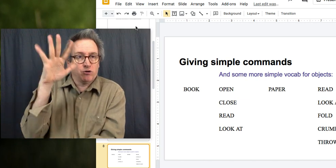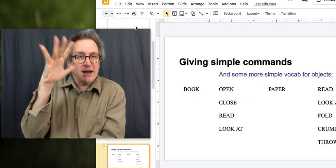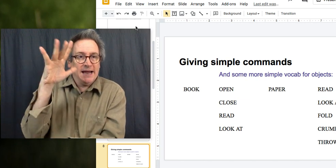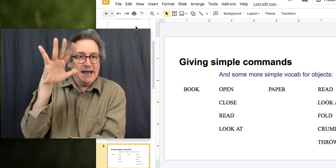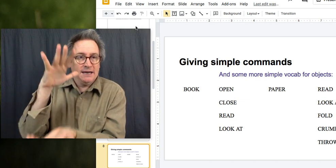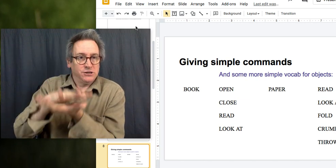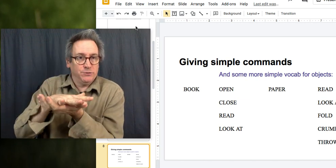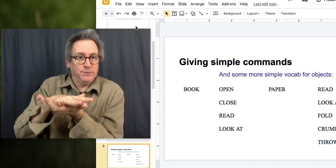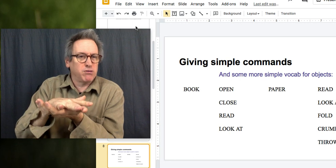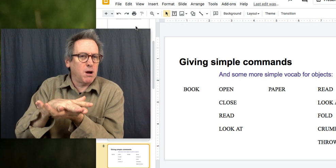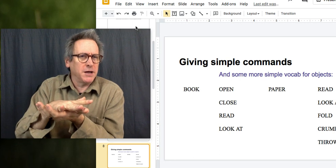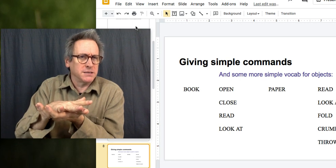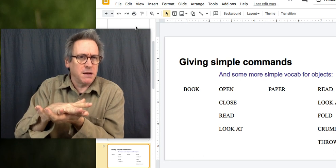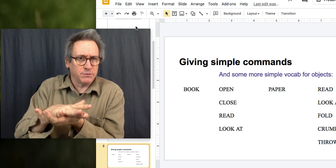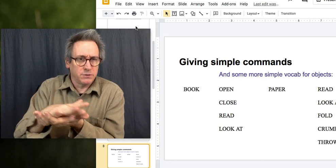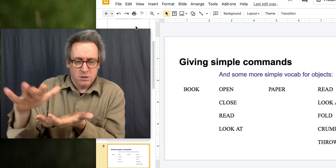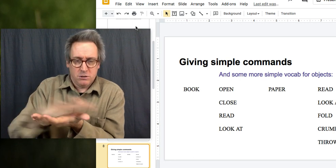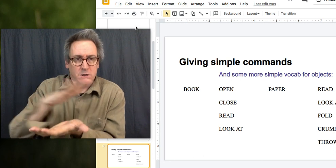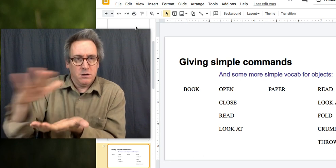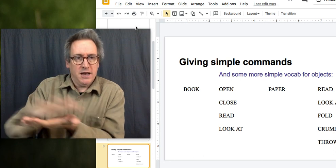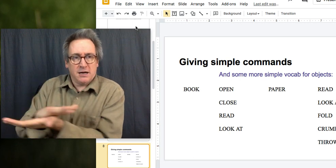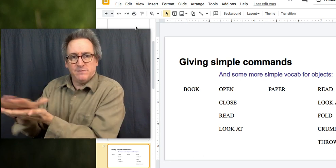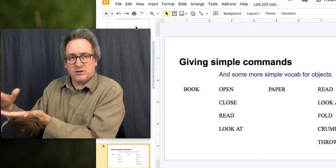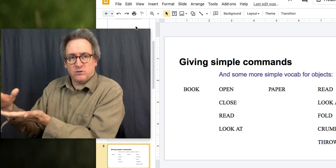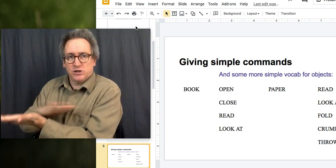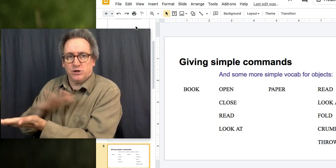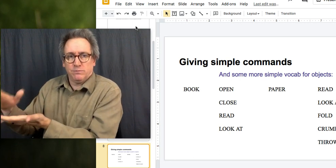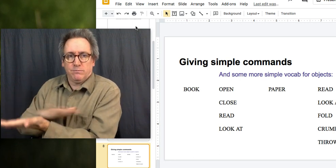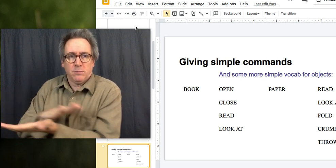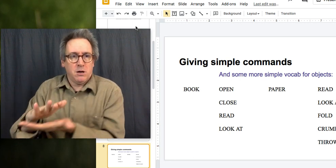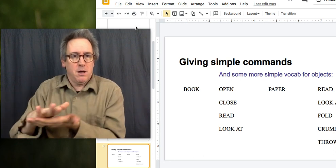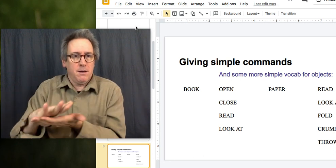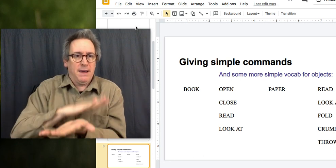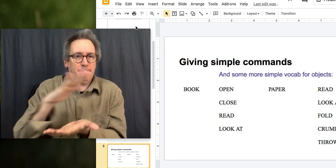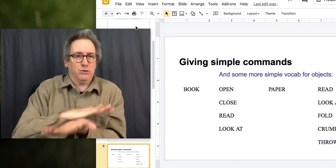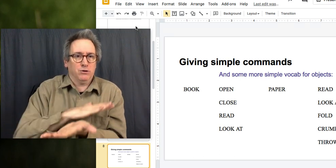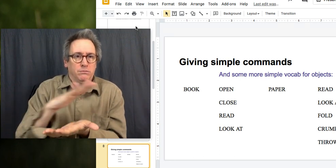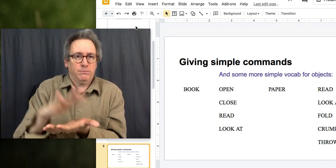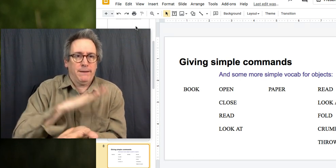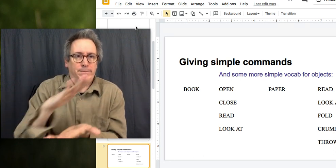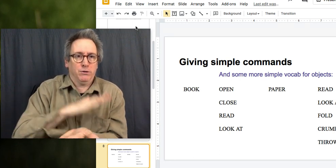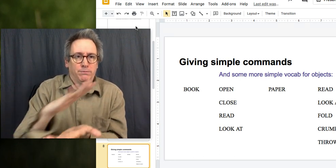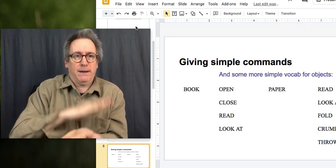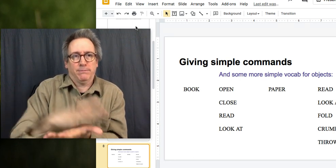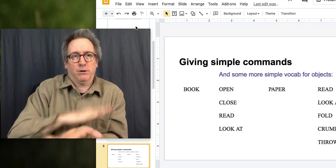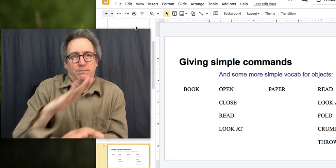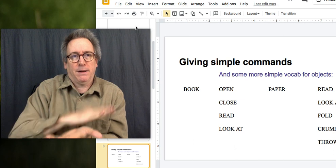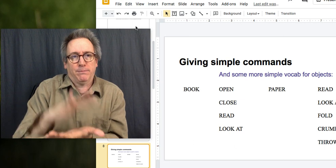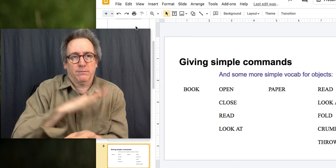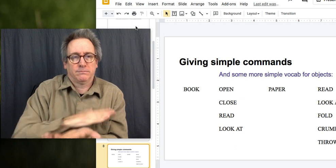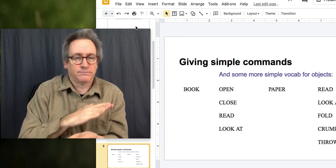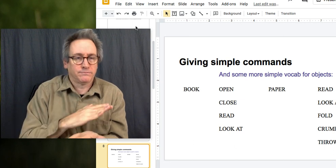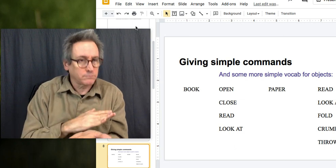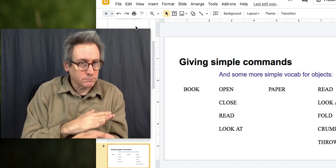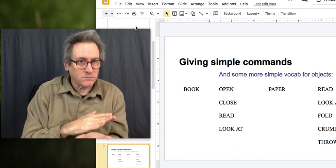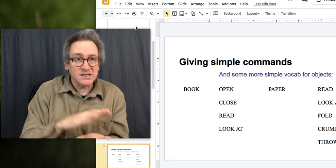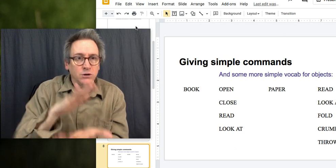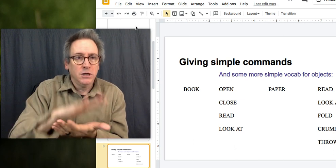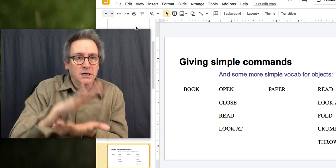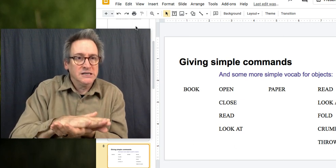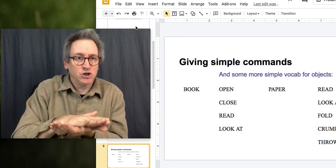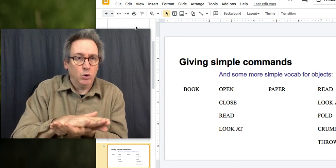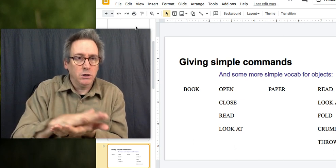your writing hand is should be probably on top. And it comes back towards you. Paper, paper, paper, paper.